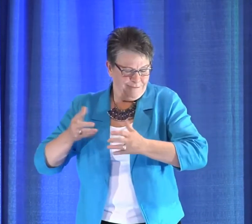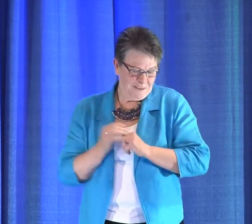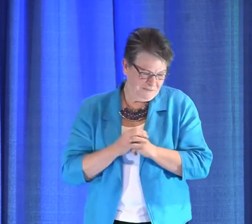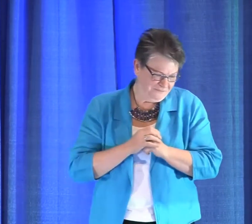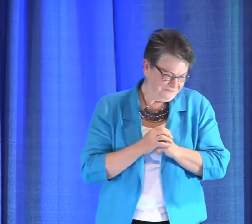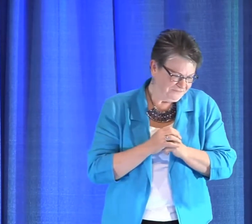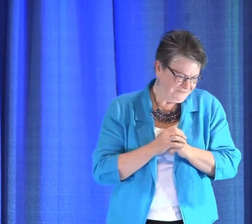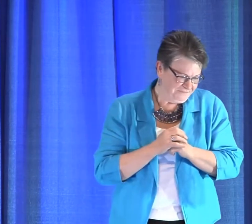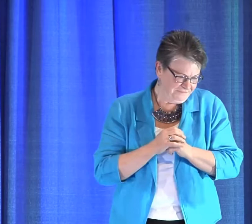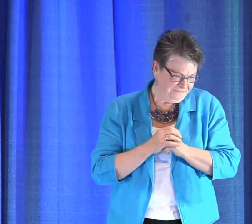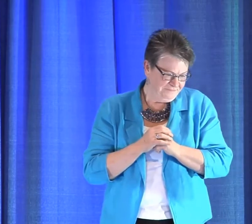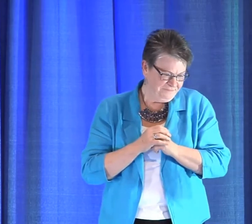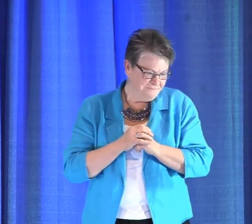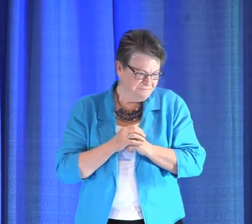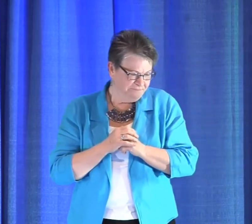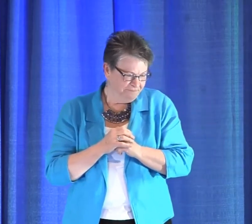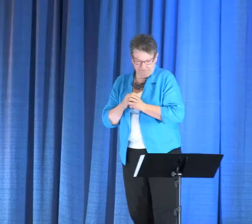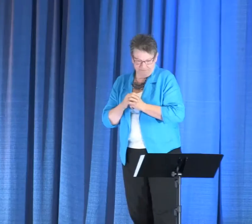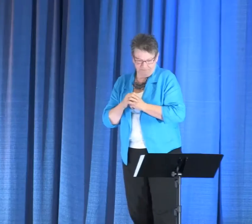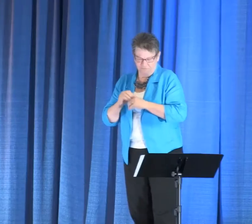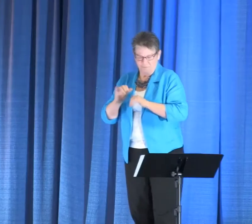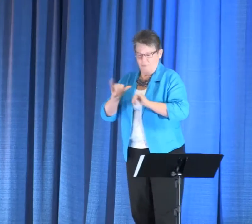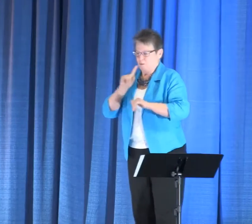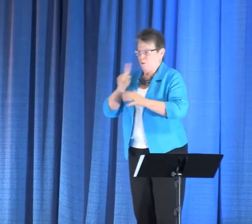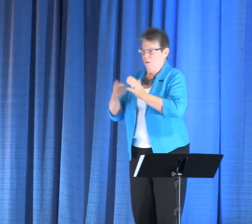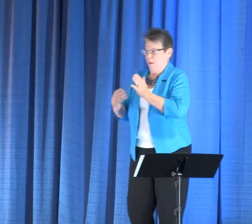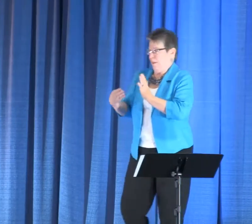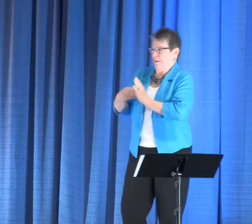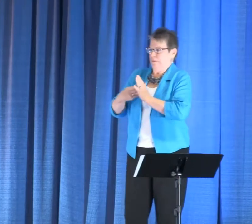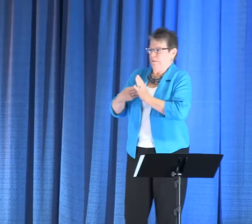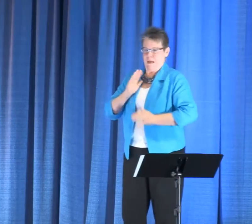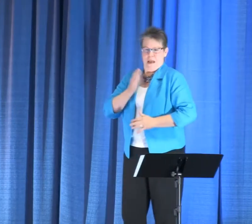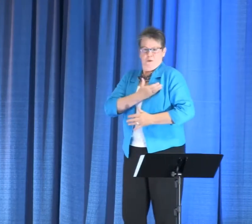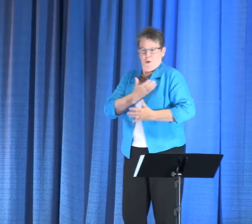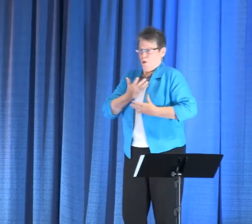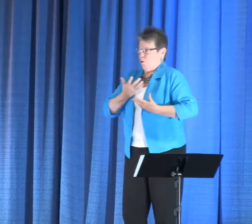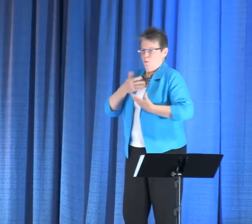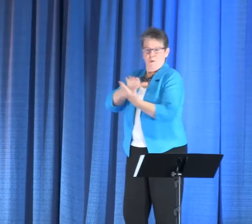claimed the deaf community as their own, and that interpreters don't have a right to change it.